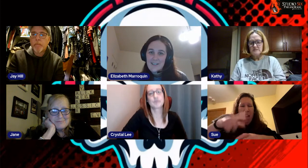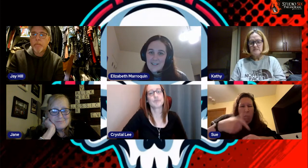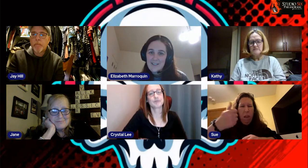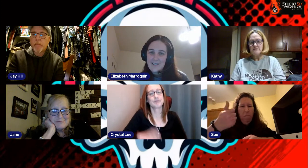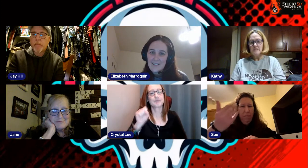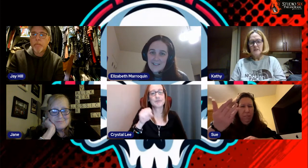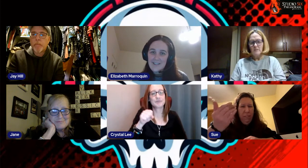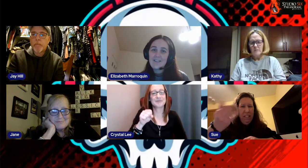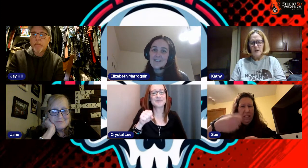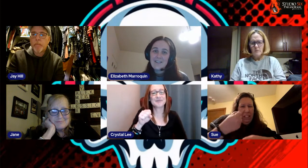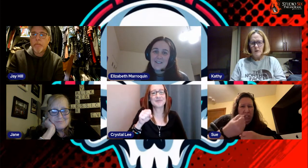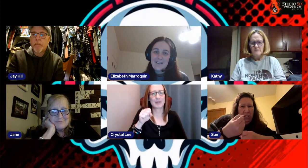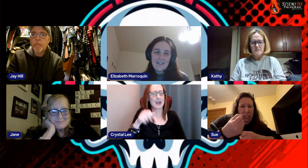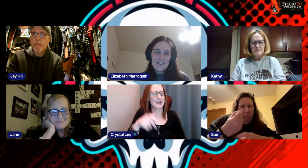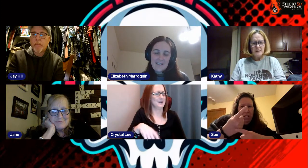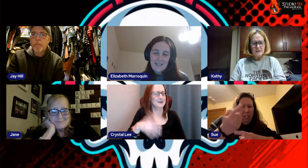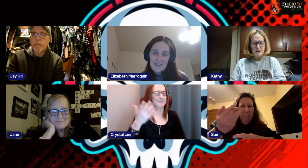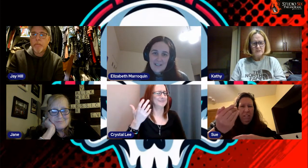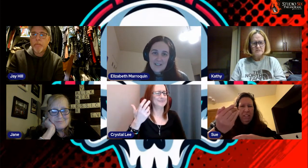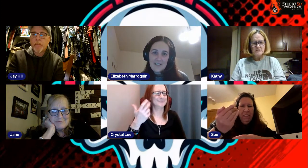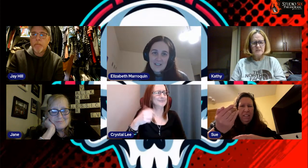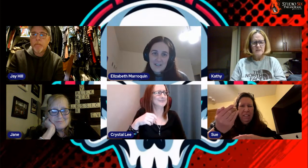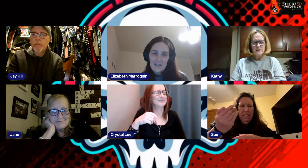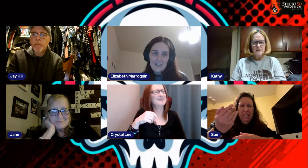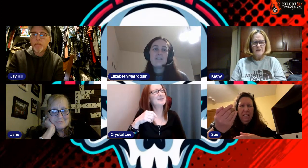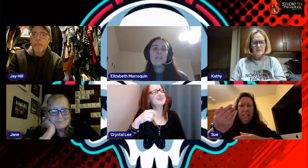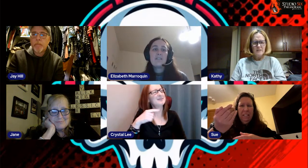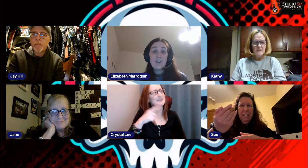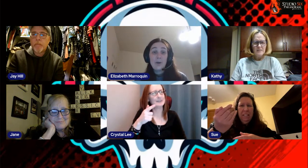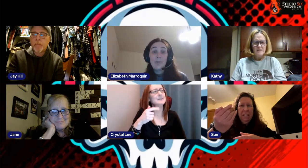other since, for what, 15 years?